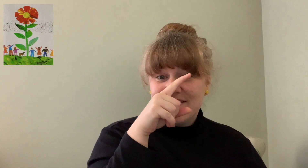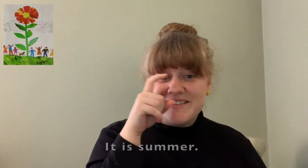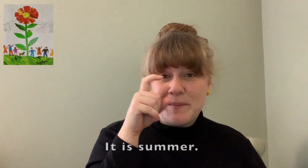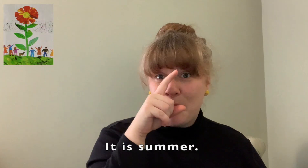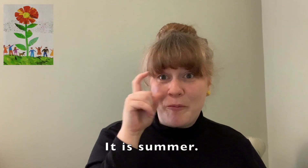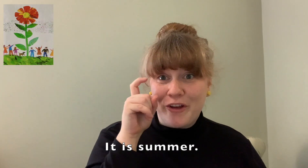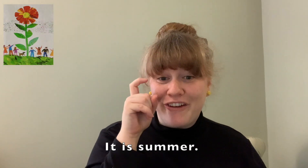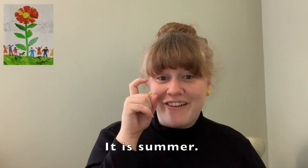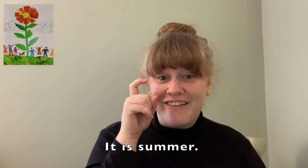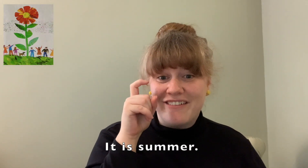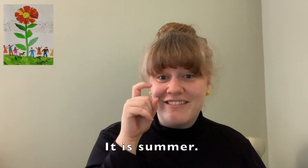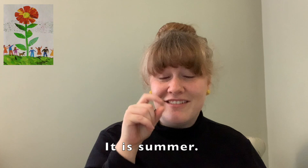It is summer.